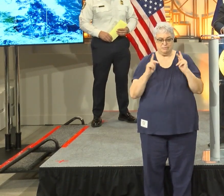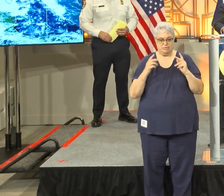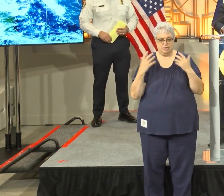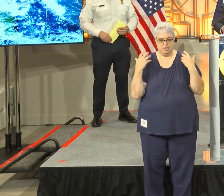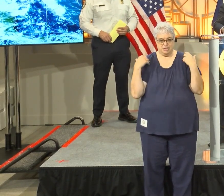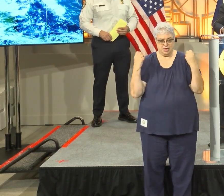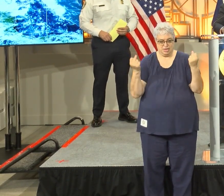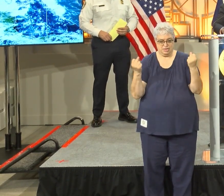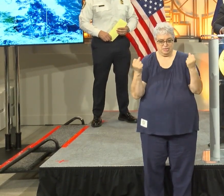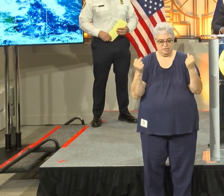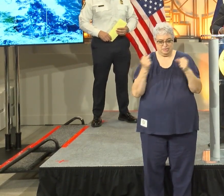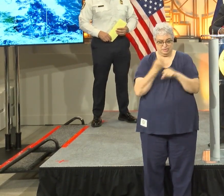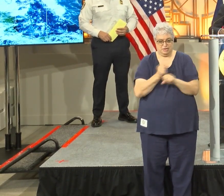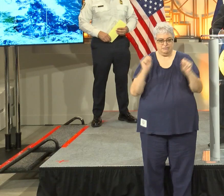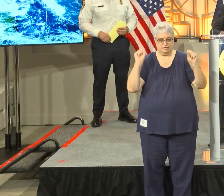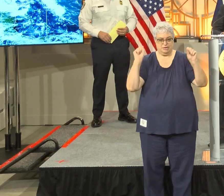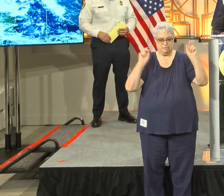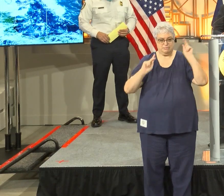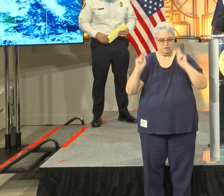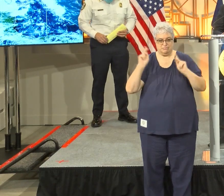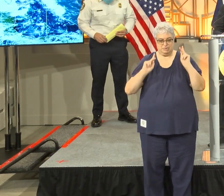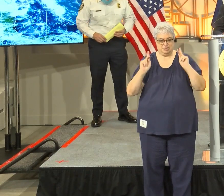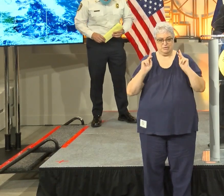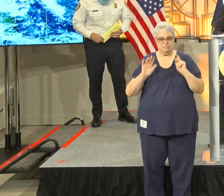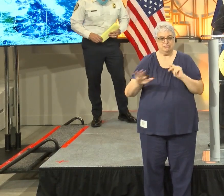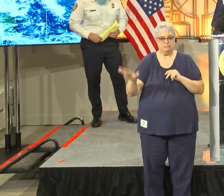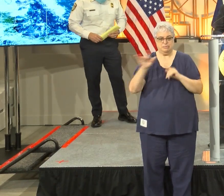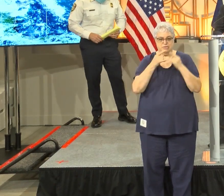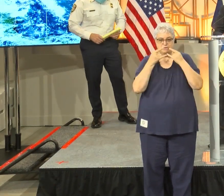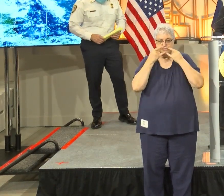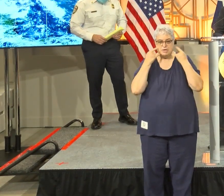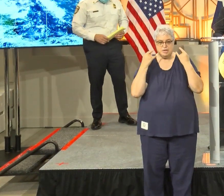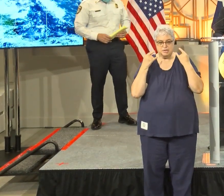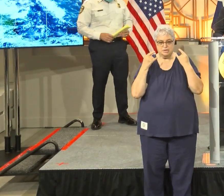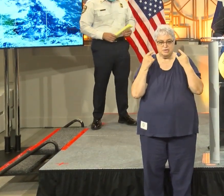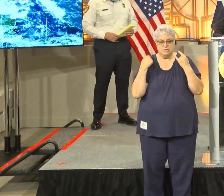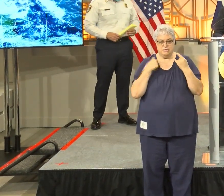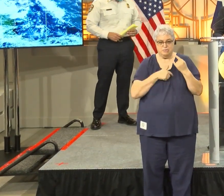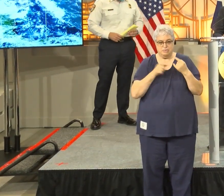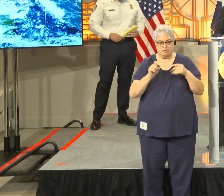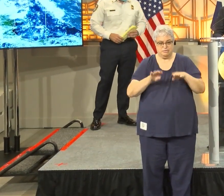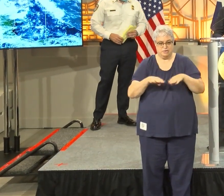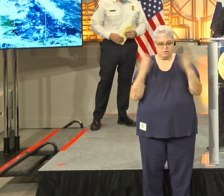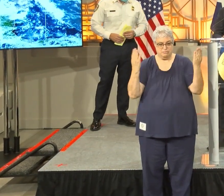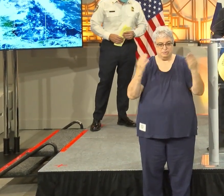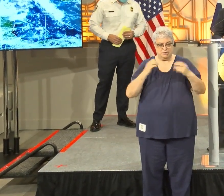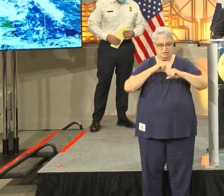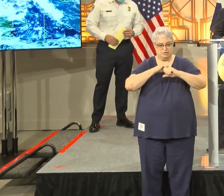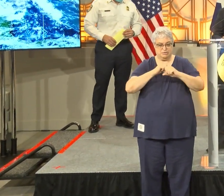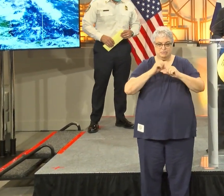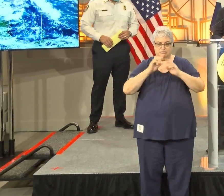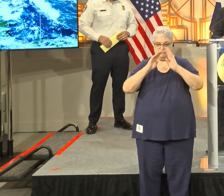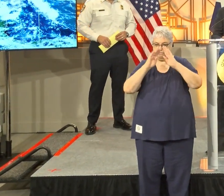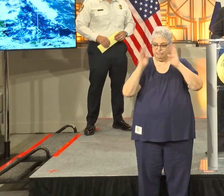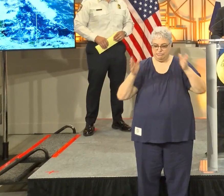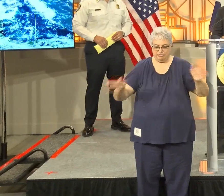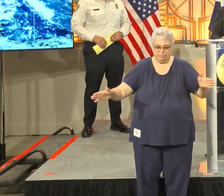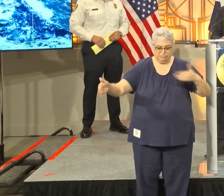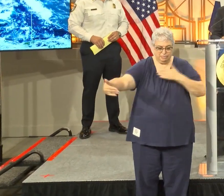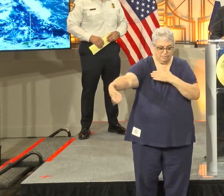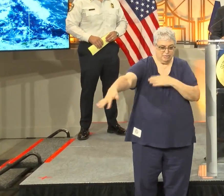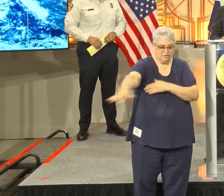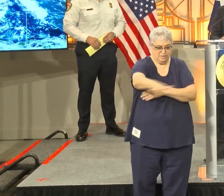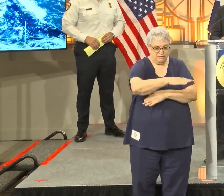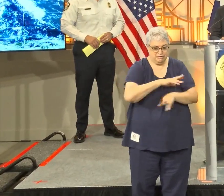and safety. That includes requiring members of the public to wear masks if we must open shelters and disinfectant spaces